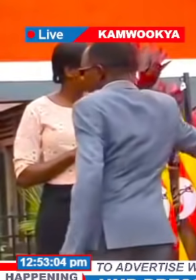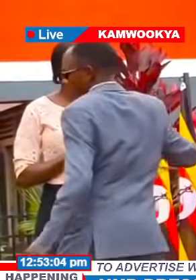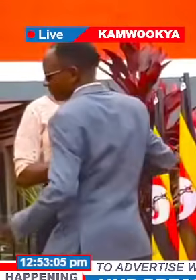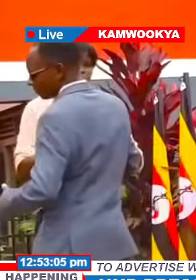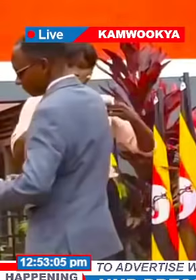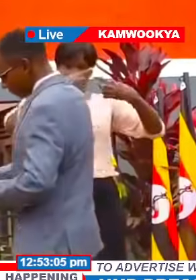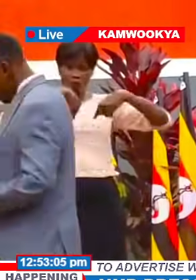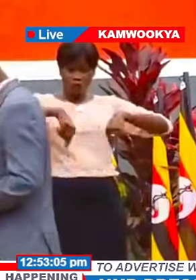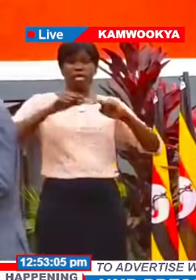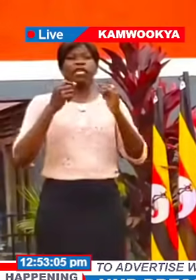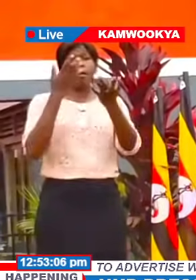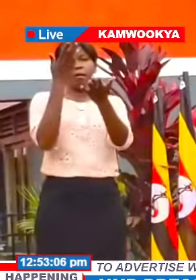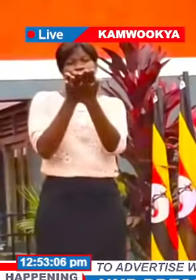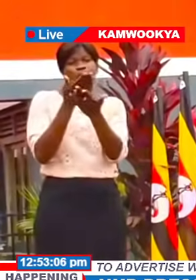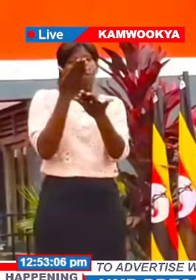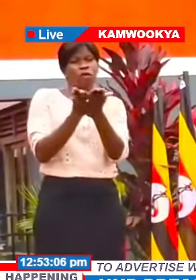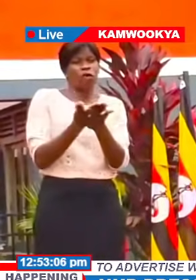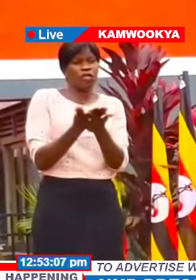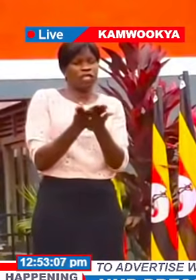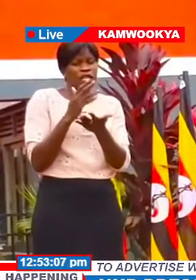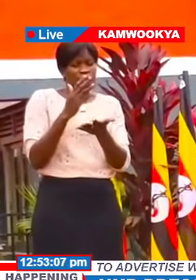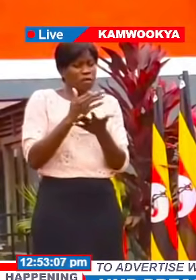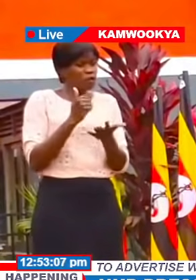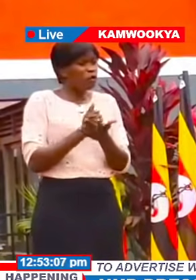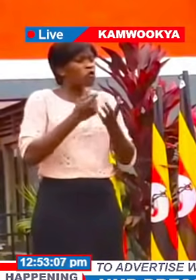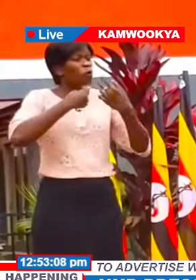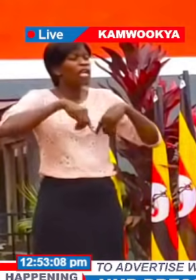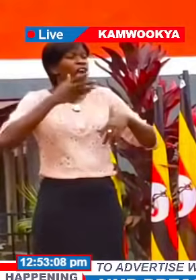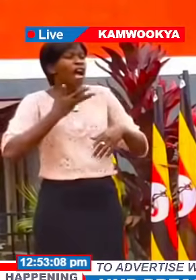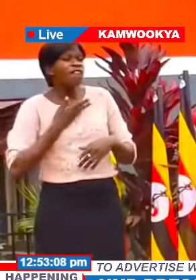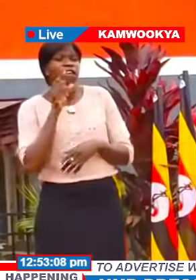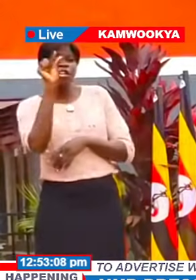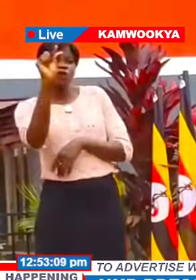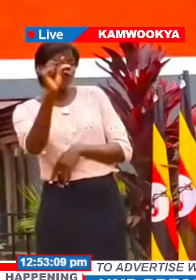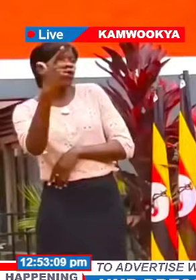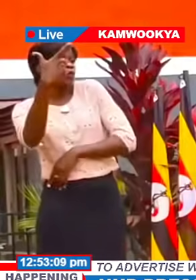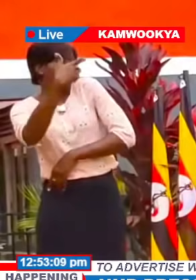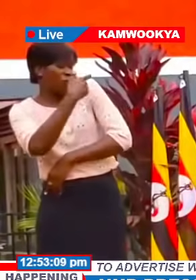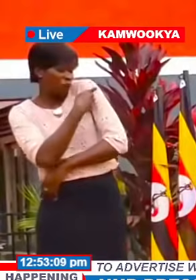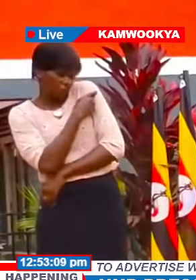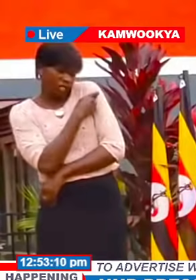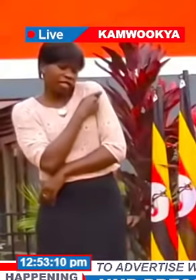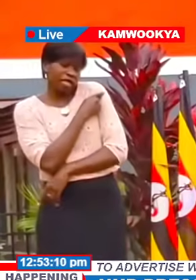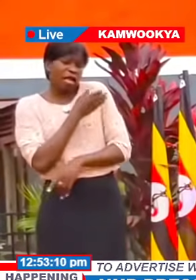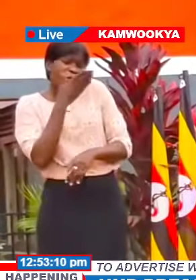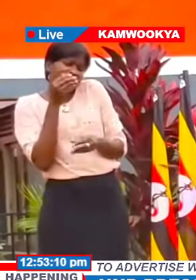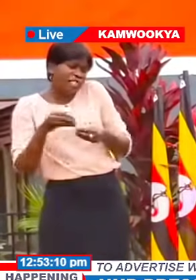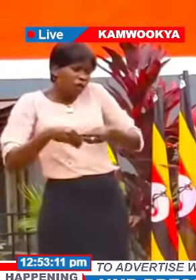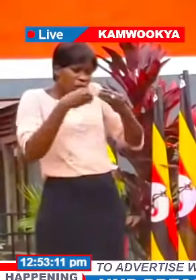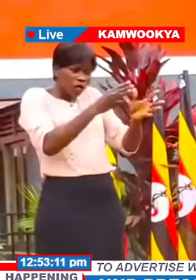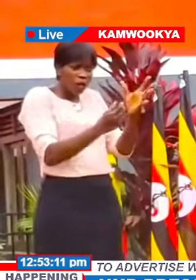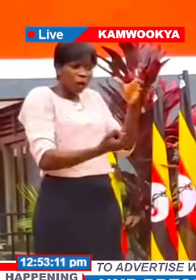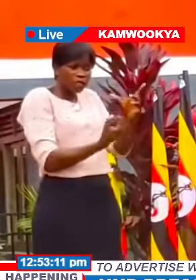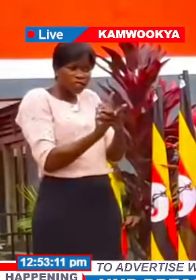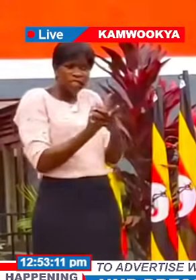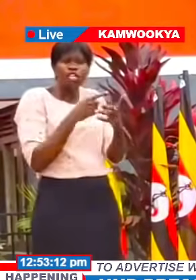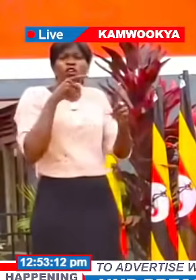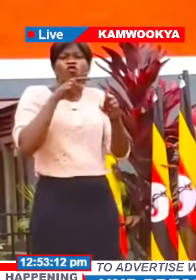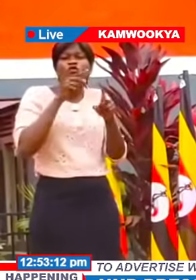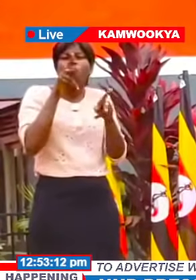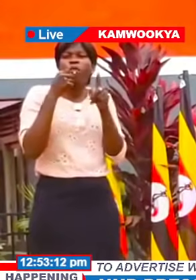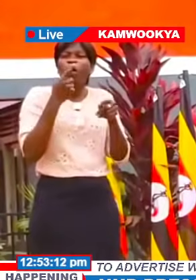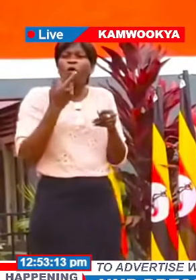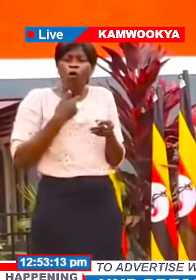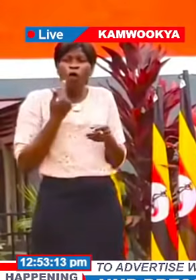We propose that since we have few doses, it's better we give an opportunity to people at high